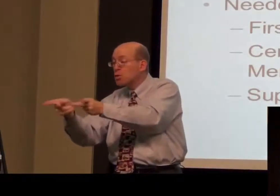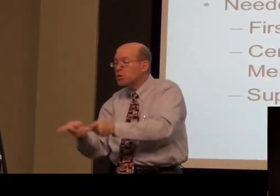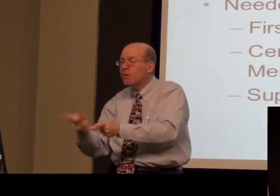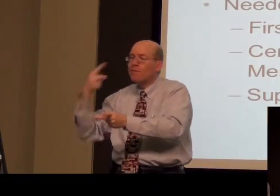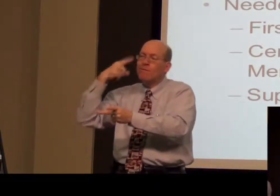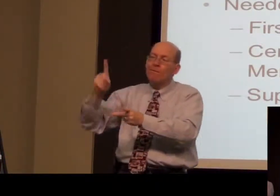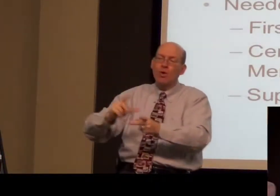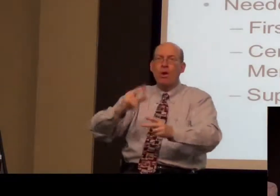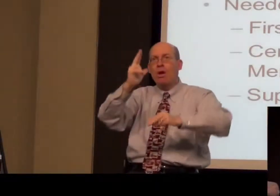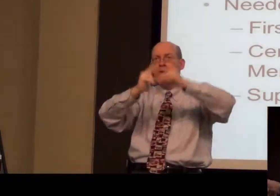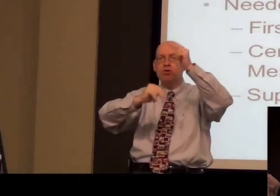specifications,